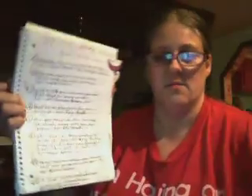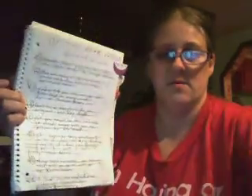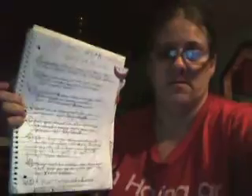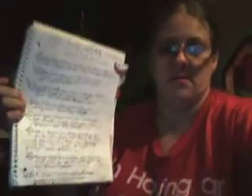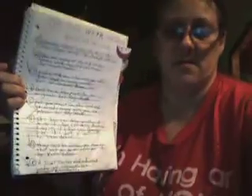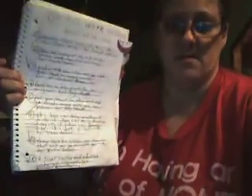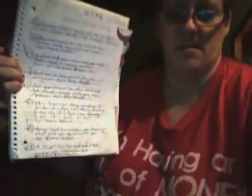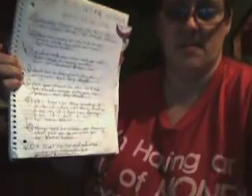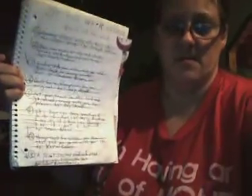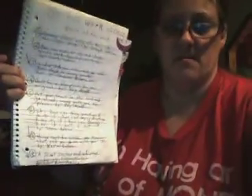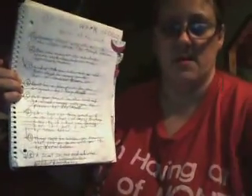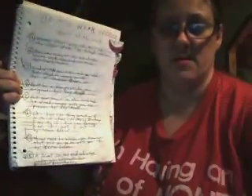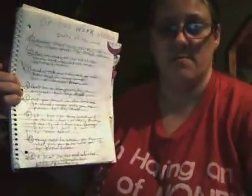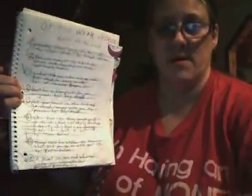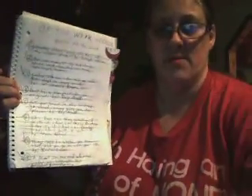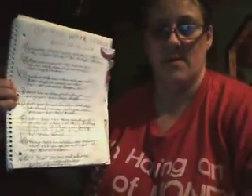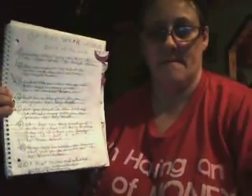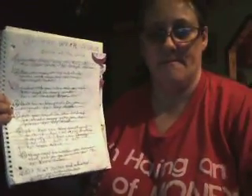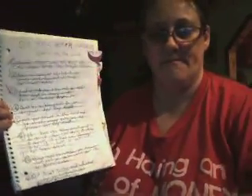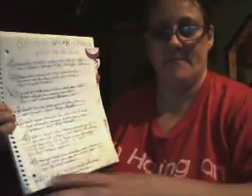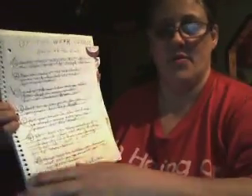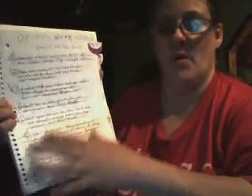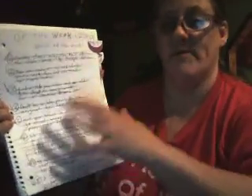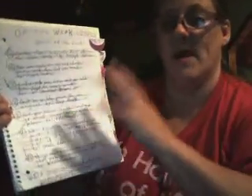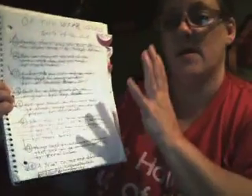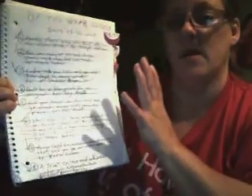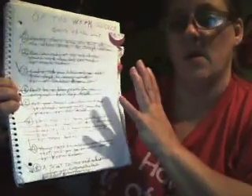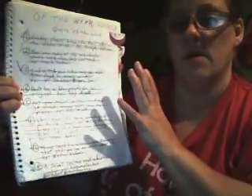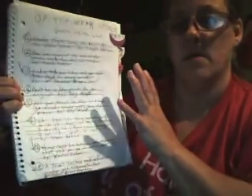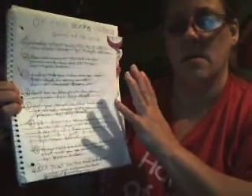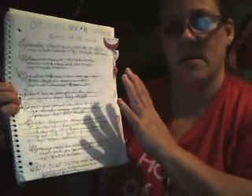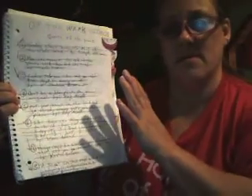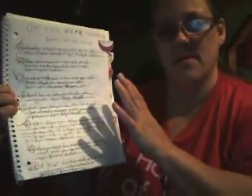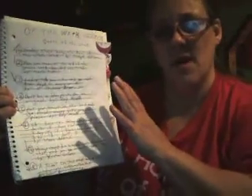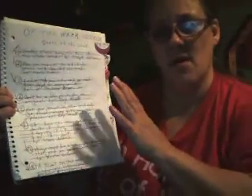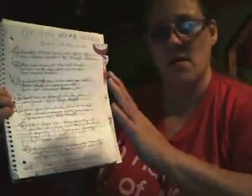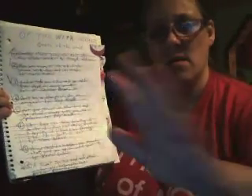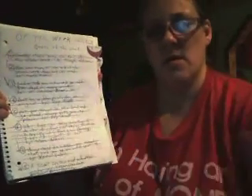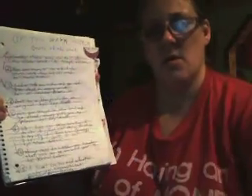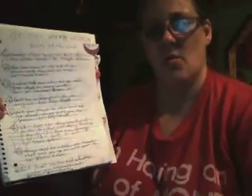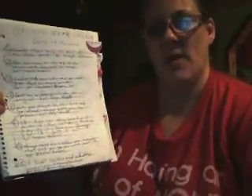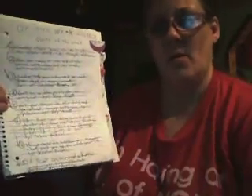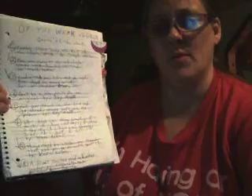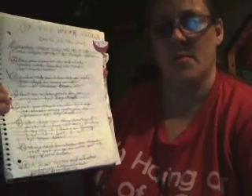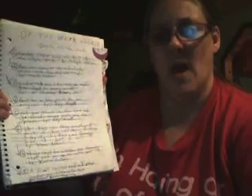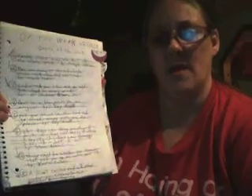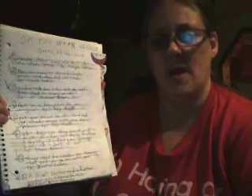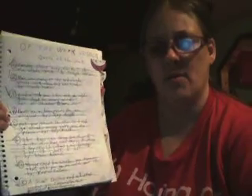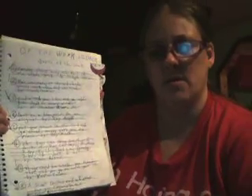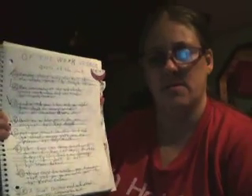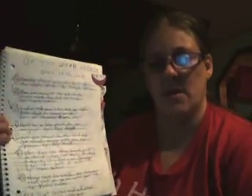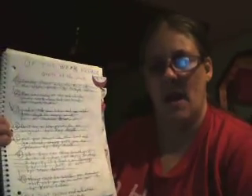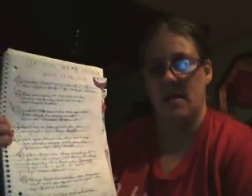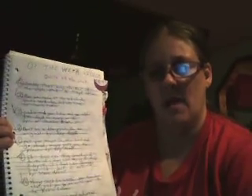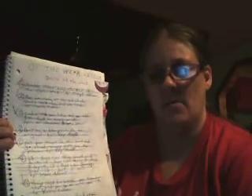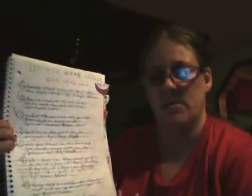I tilt it, takes a little bit. So it may just be the way of that. Anyway. See there? Well, that was bright. Y'all didn't see. I